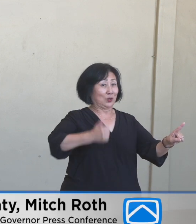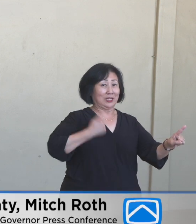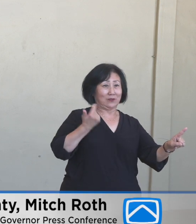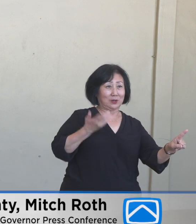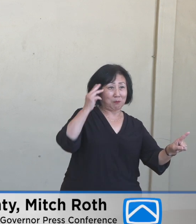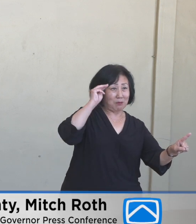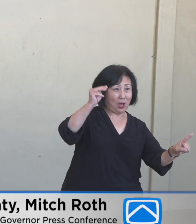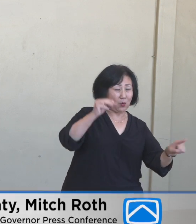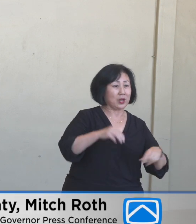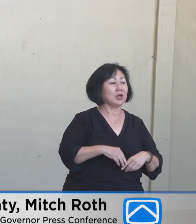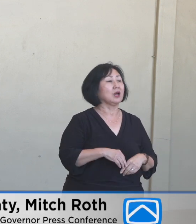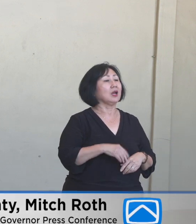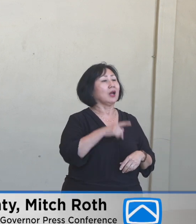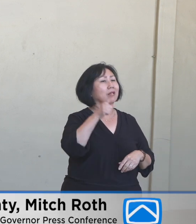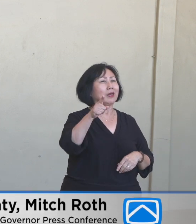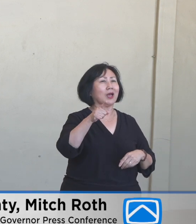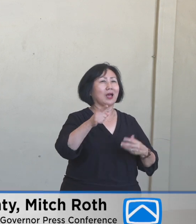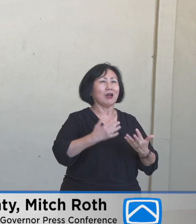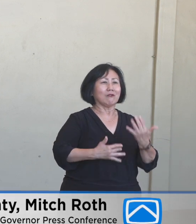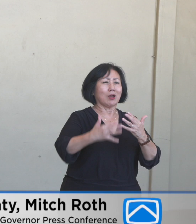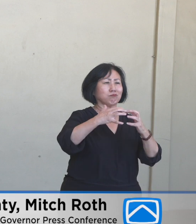were cleaning up